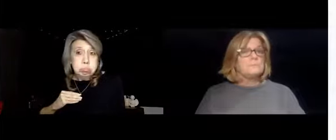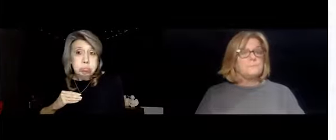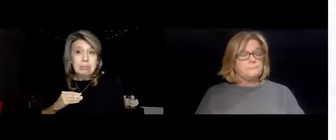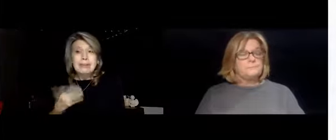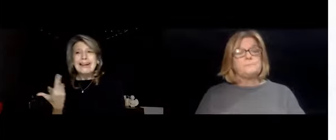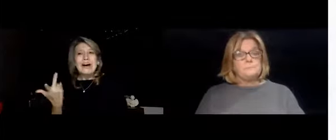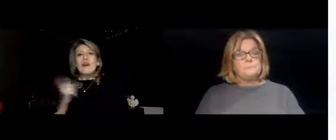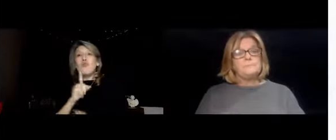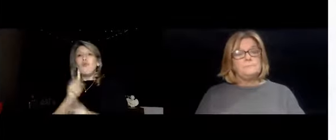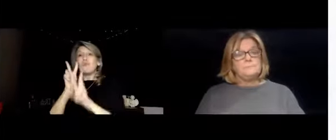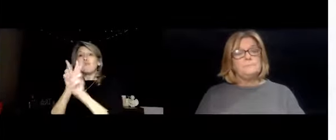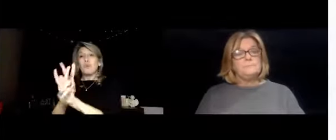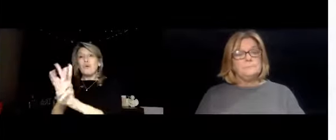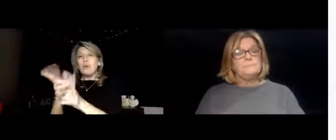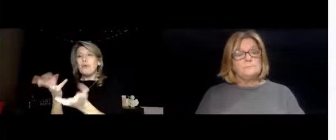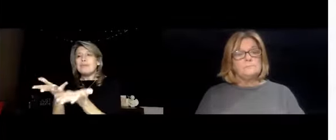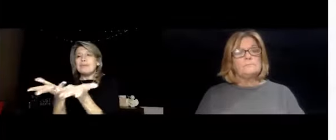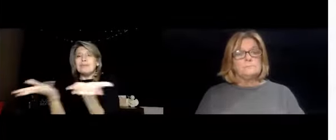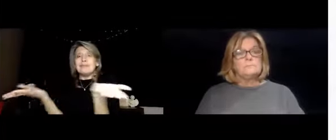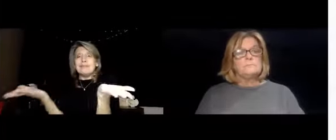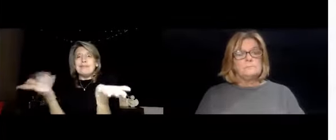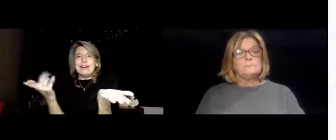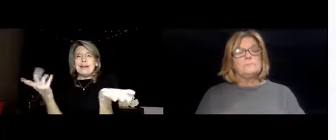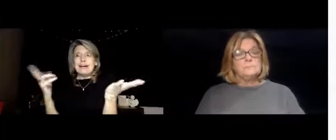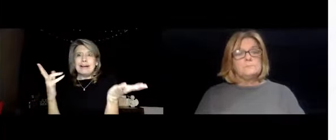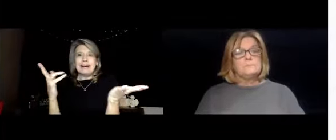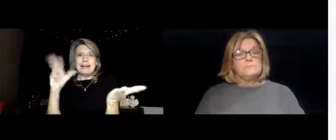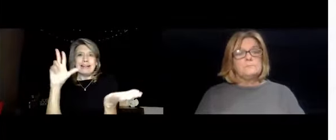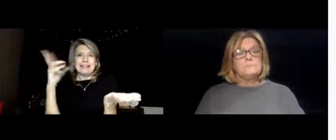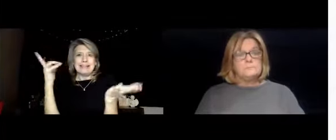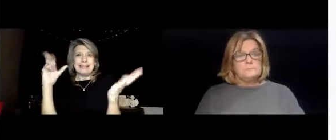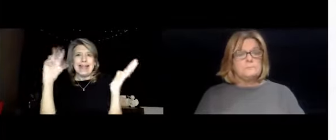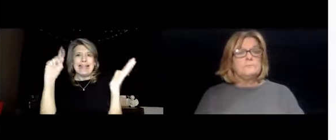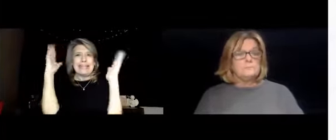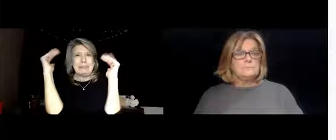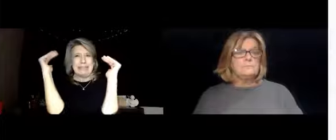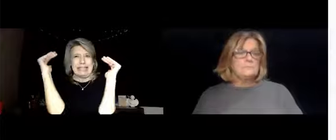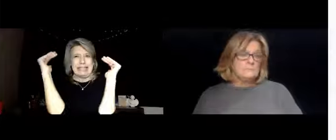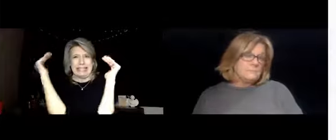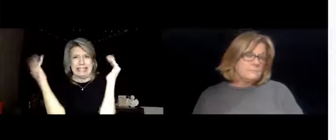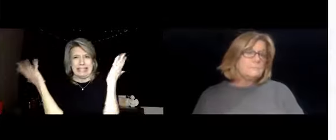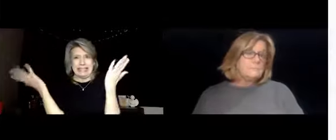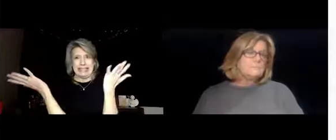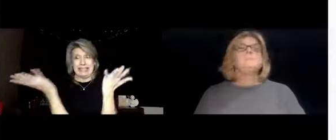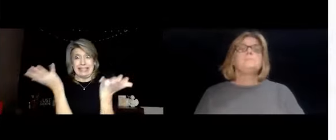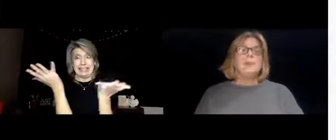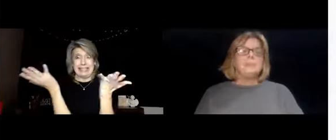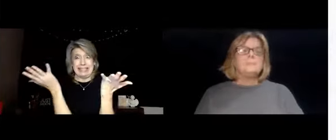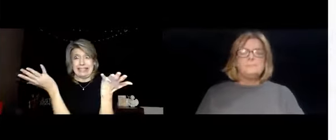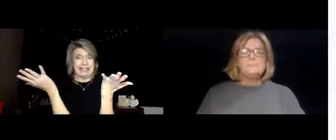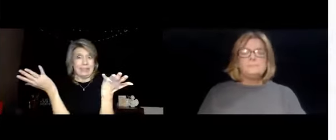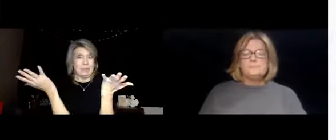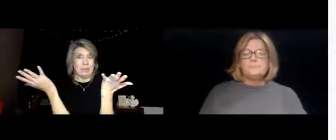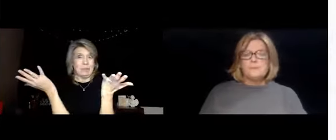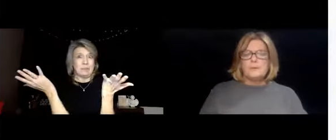that, I'll take that. But as far as funerals go, I don't know. Sometimes they're